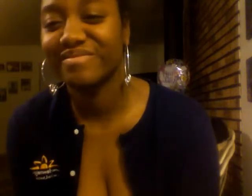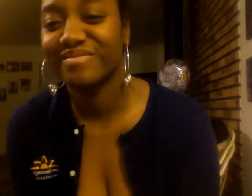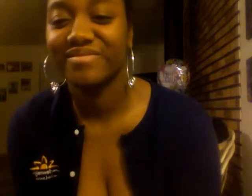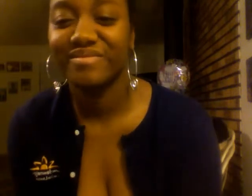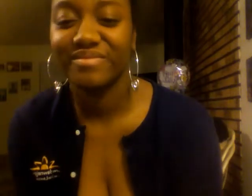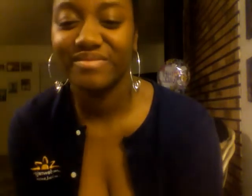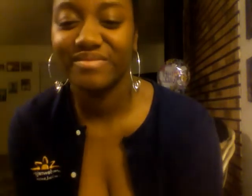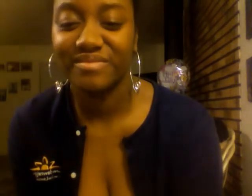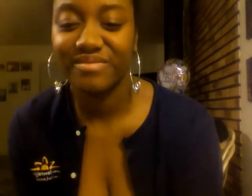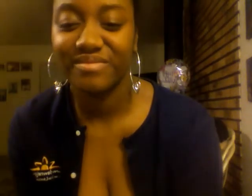I